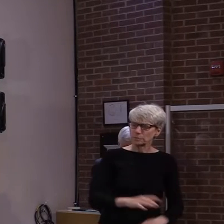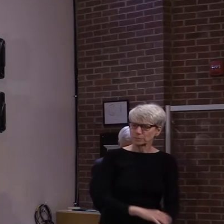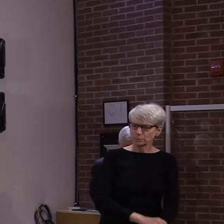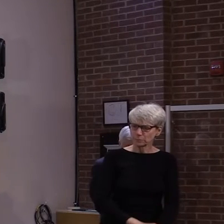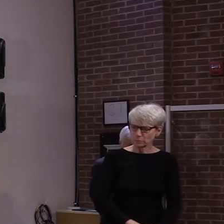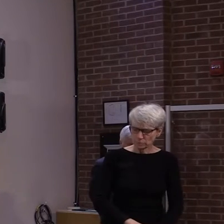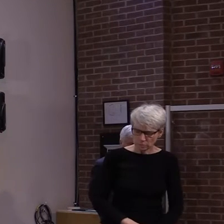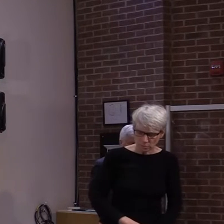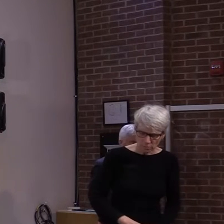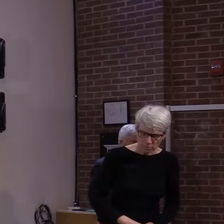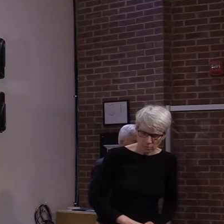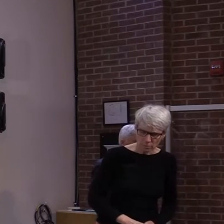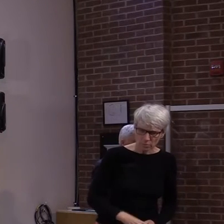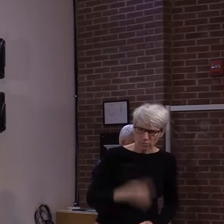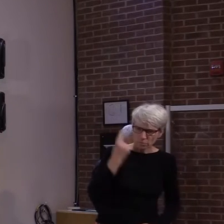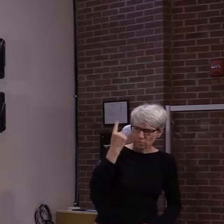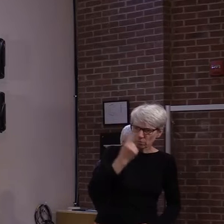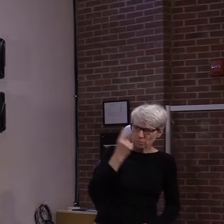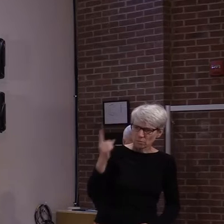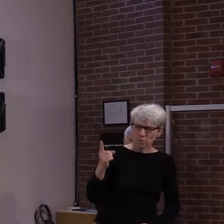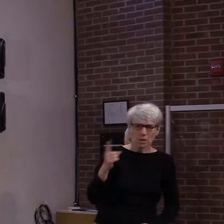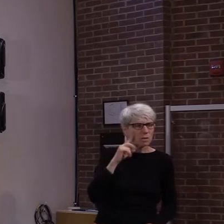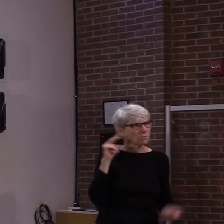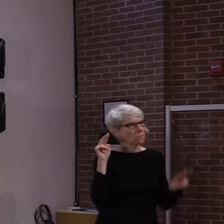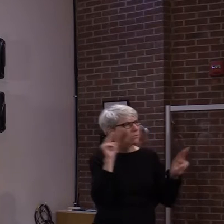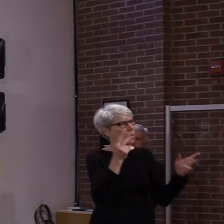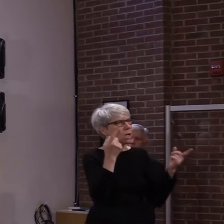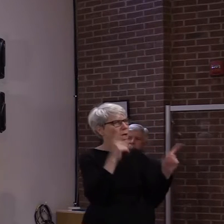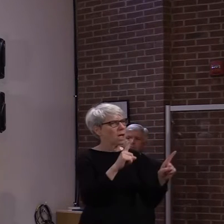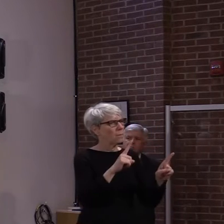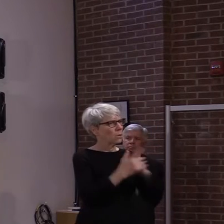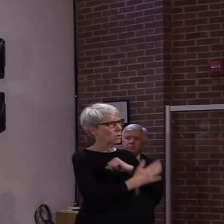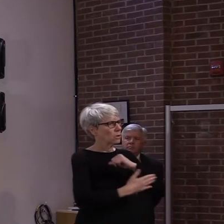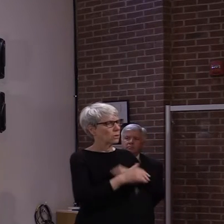the situation unfolding right now in Afghanistan?